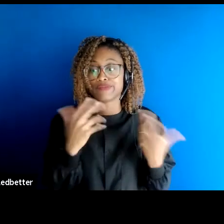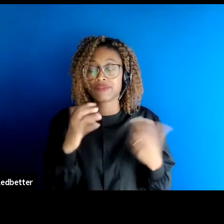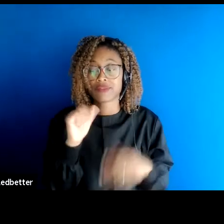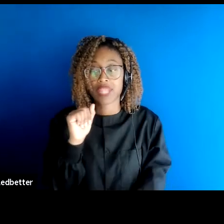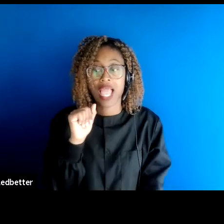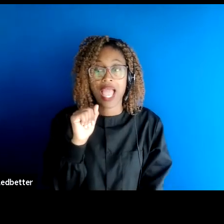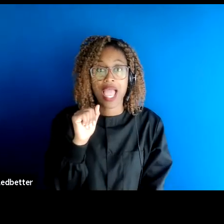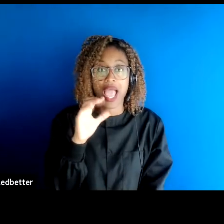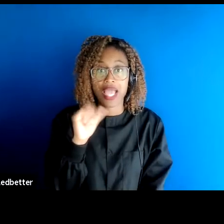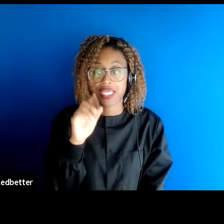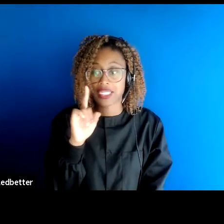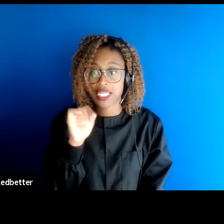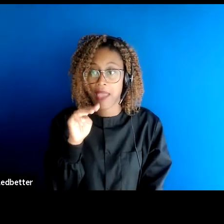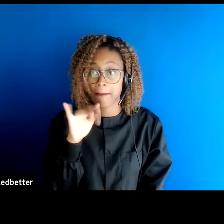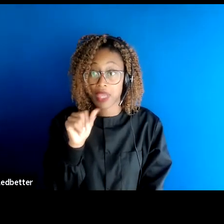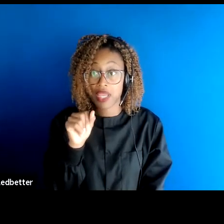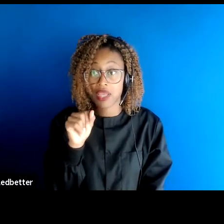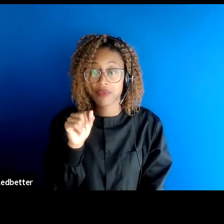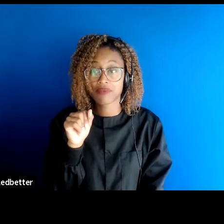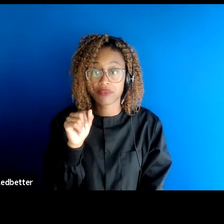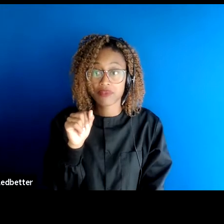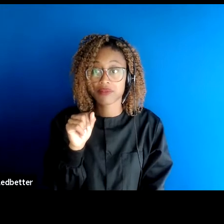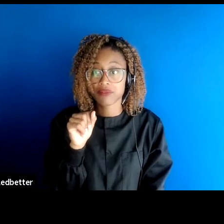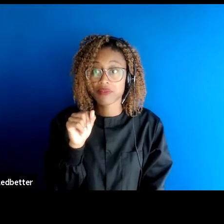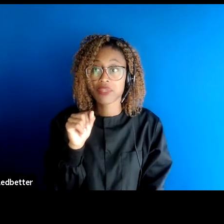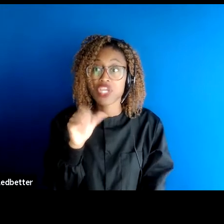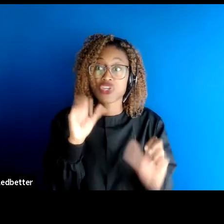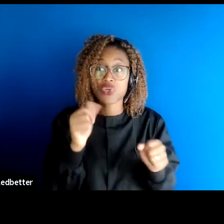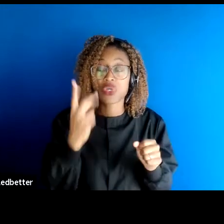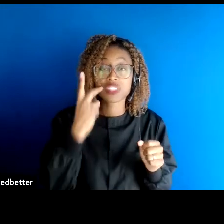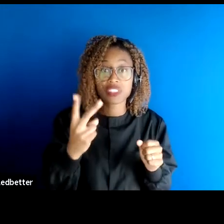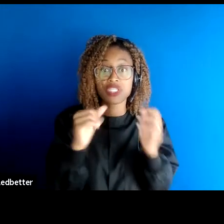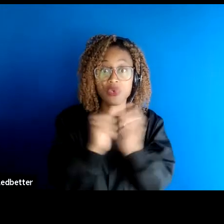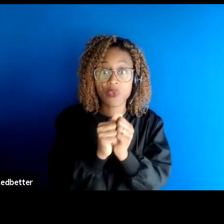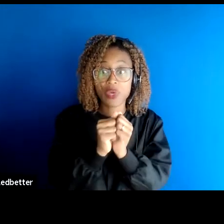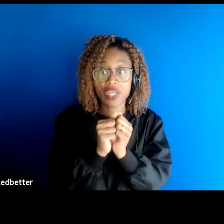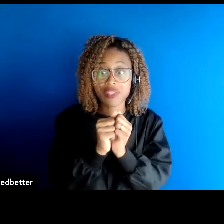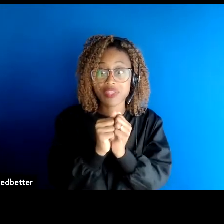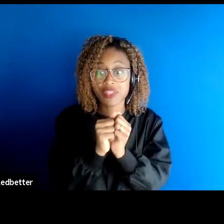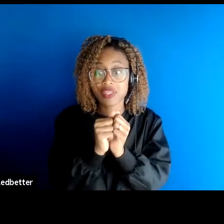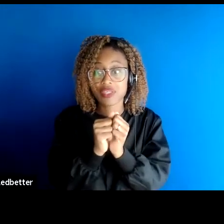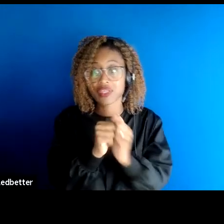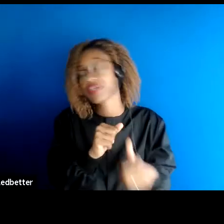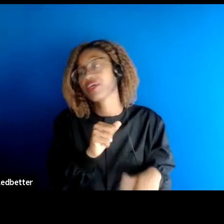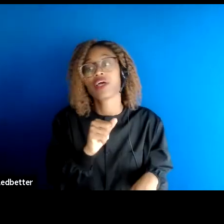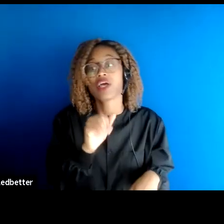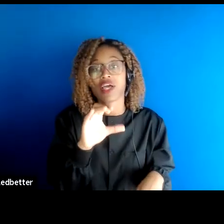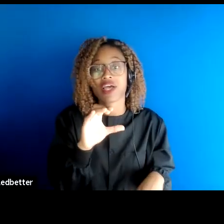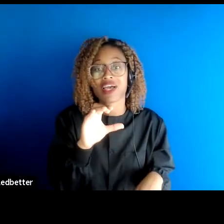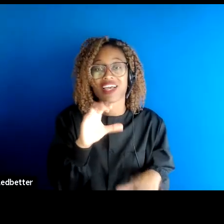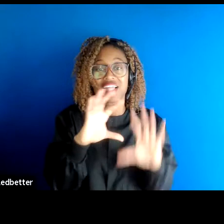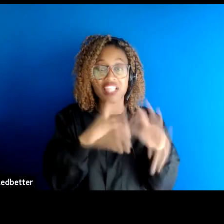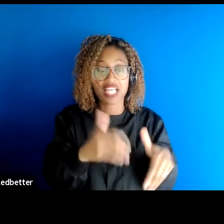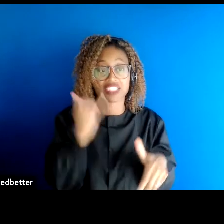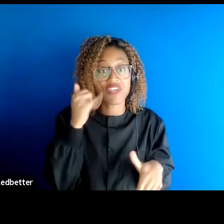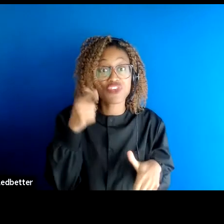can see in terms of class, that if you or your parents or your grandparents,